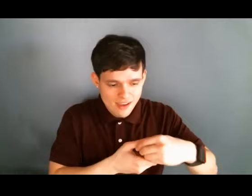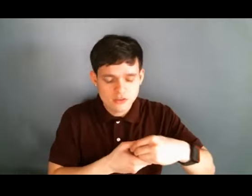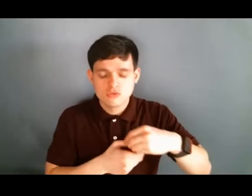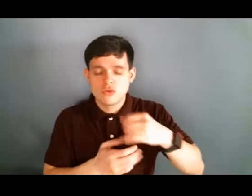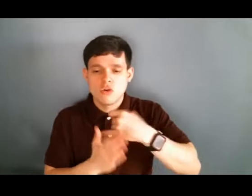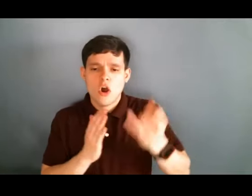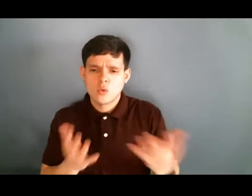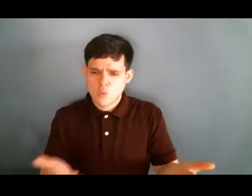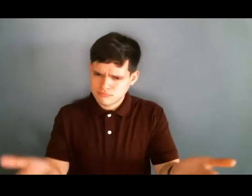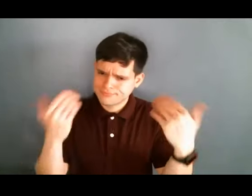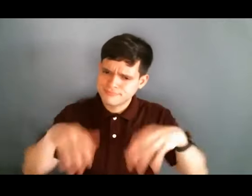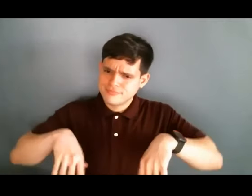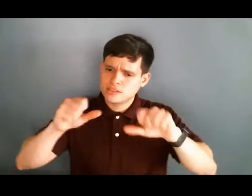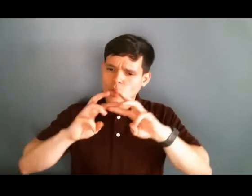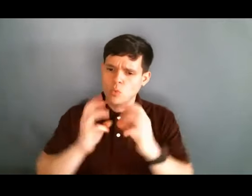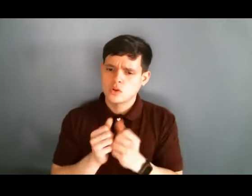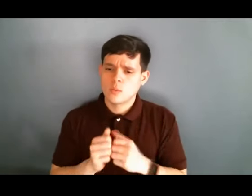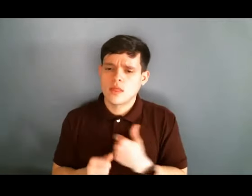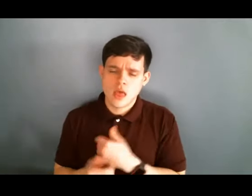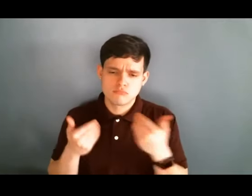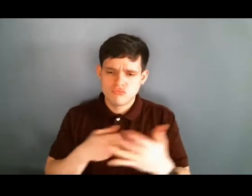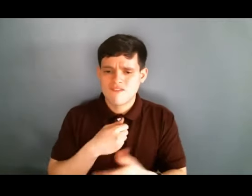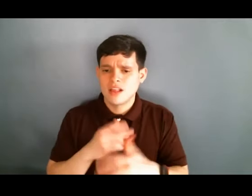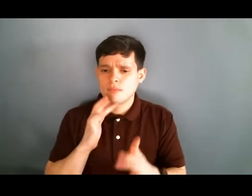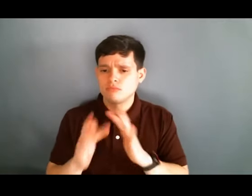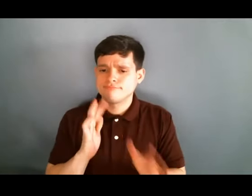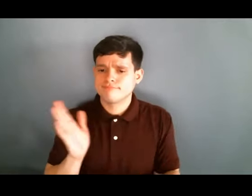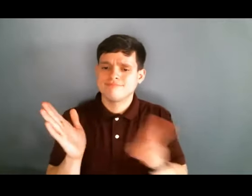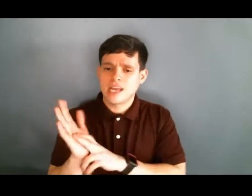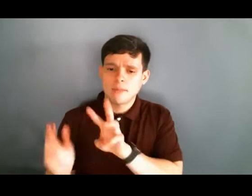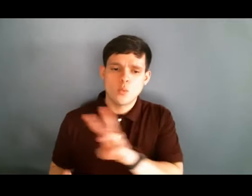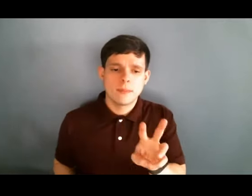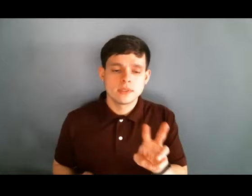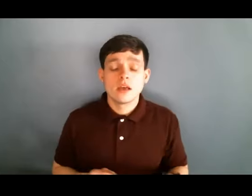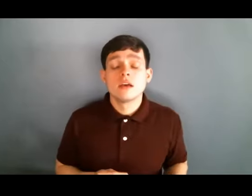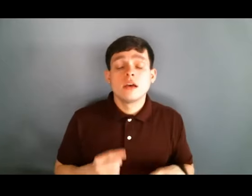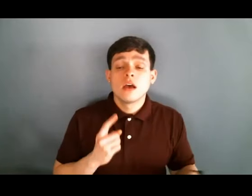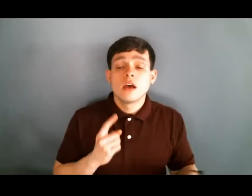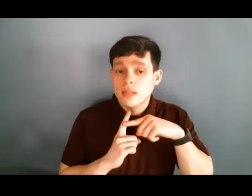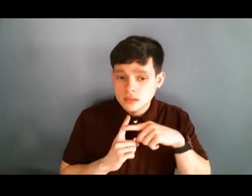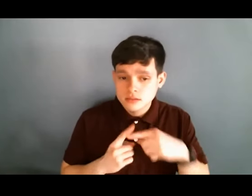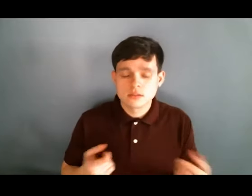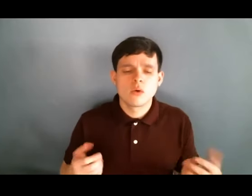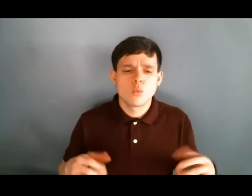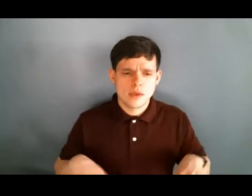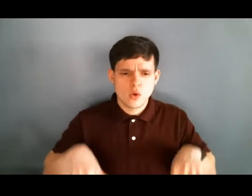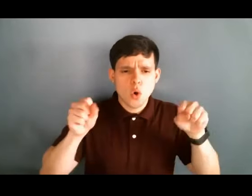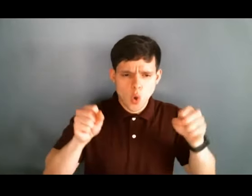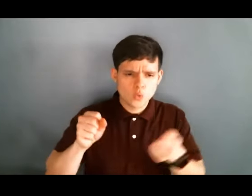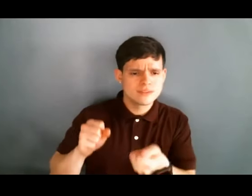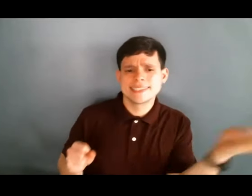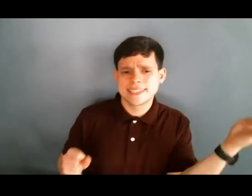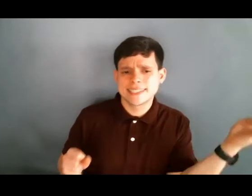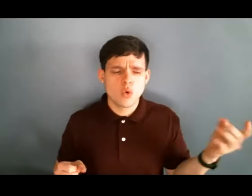workshops with us, and they're available to sign up on our website. In addition to that, we also host several artist